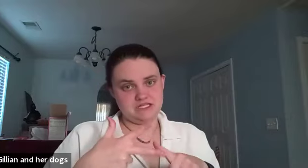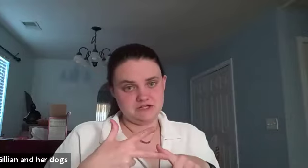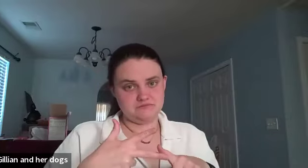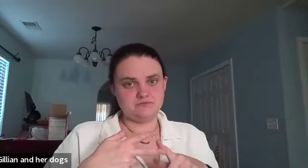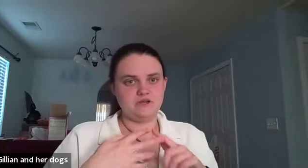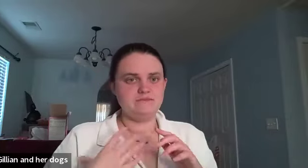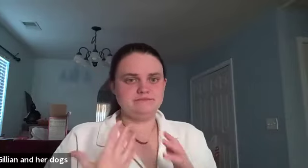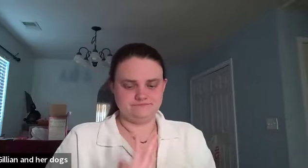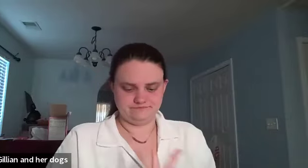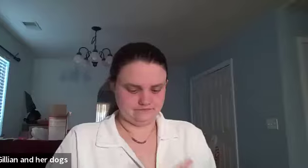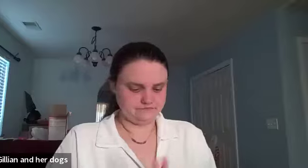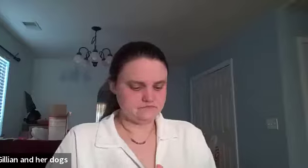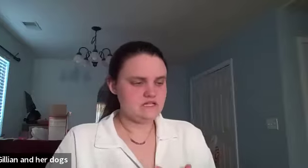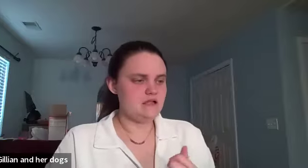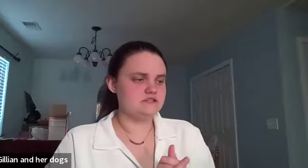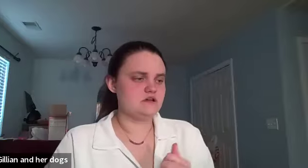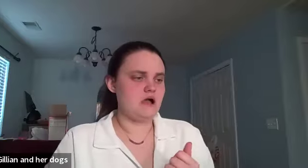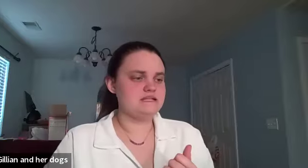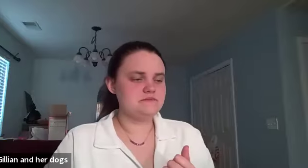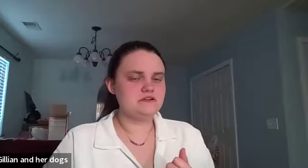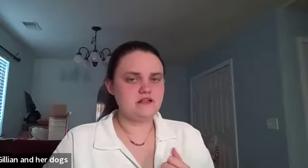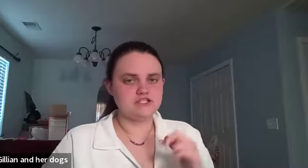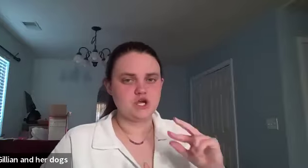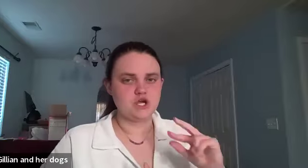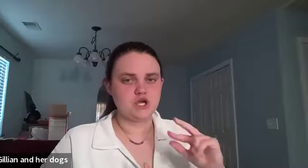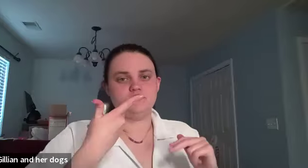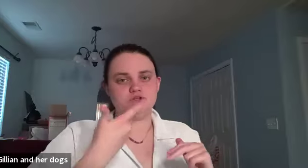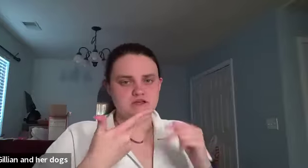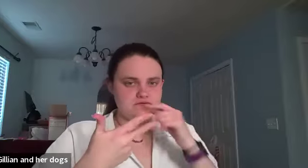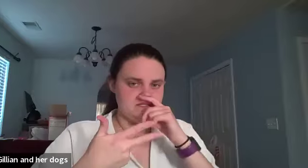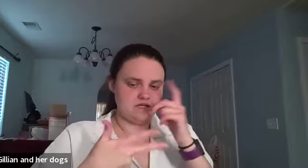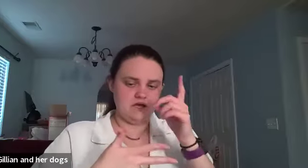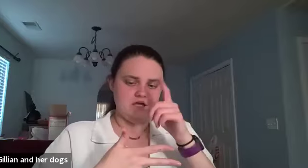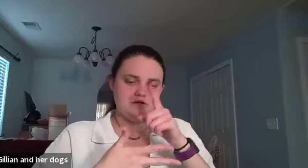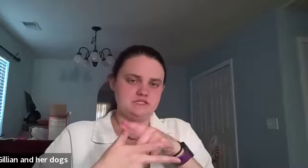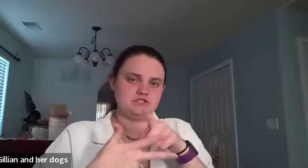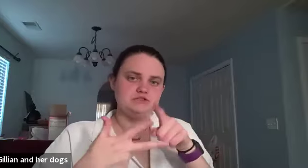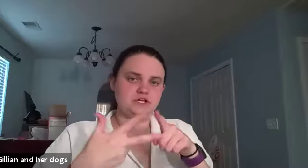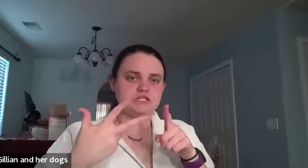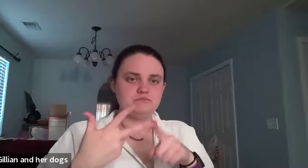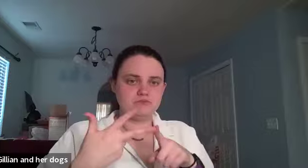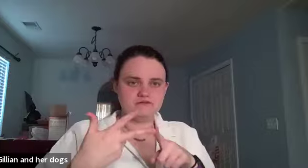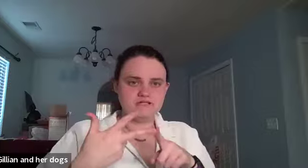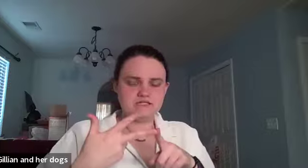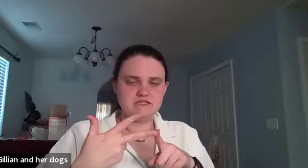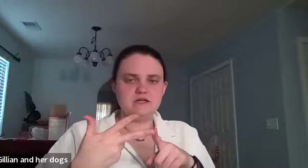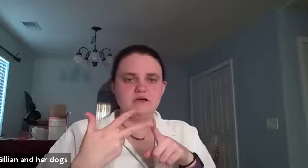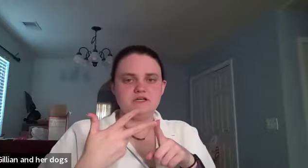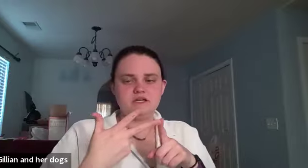and dinner. Okay. And so I typically like to go in reverse of this and go dinner, lunch, and breakfast